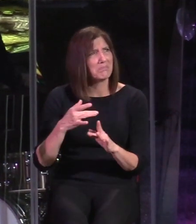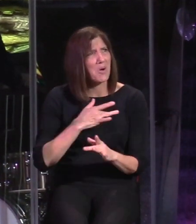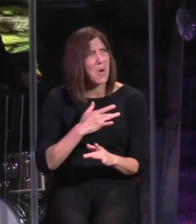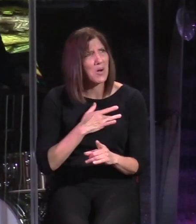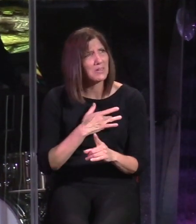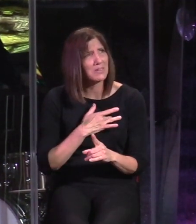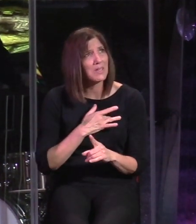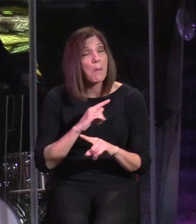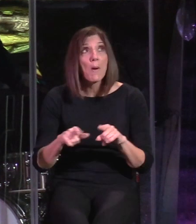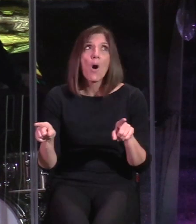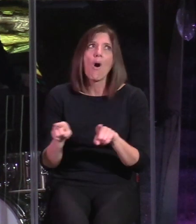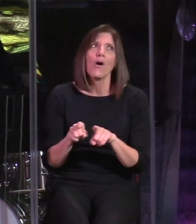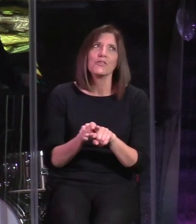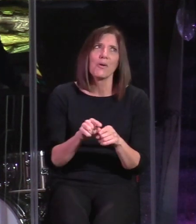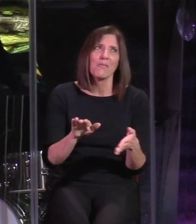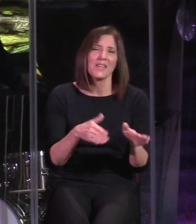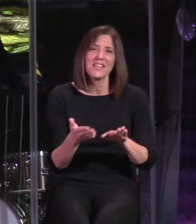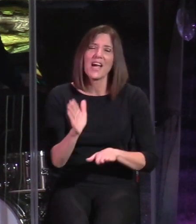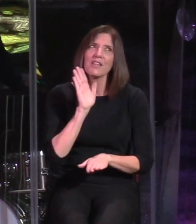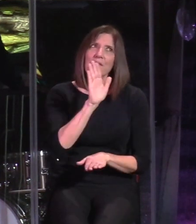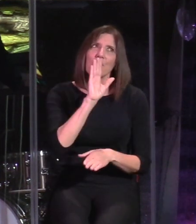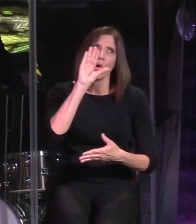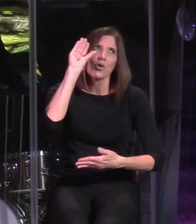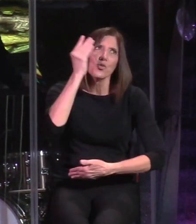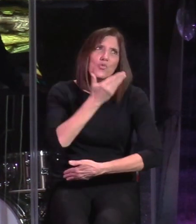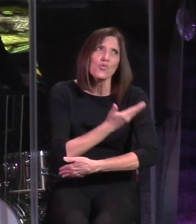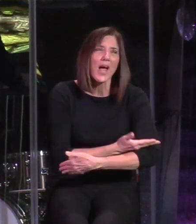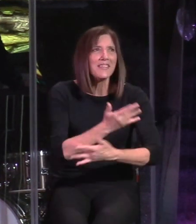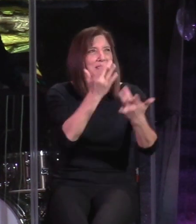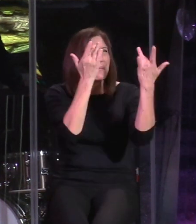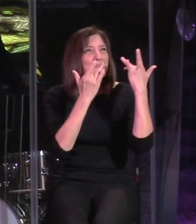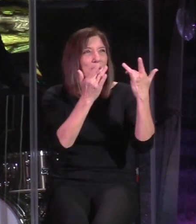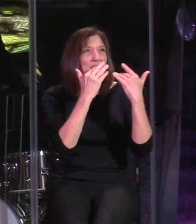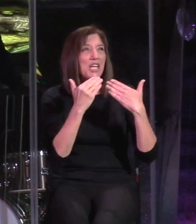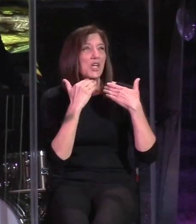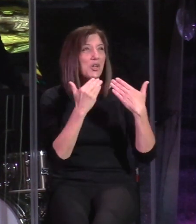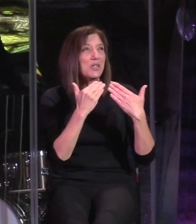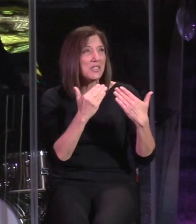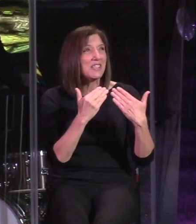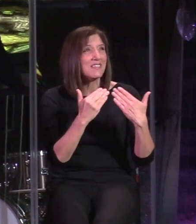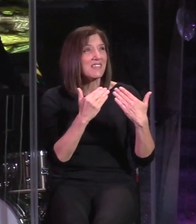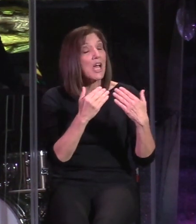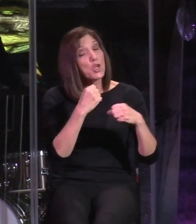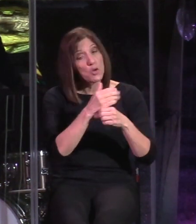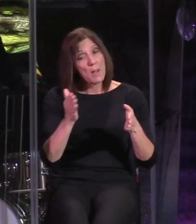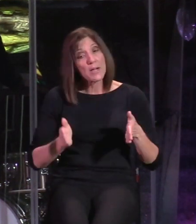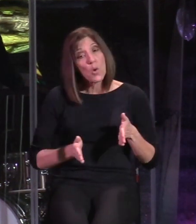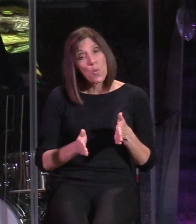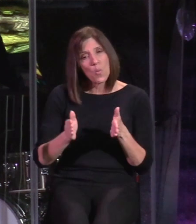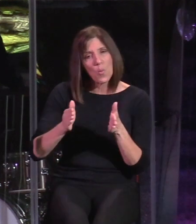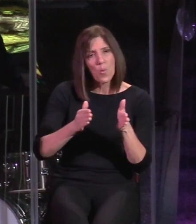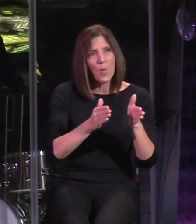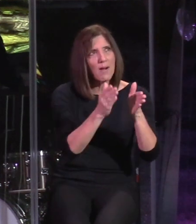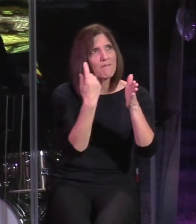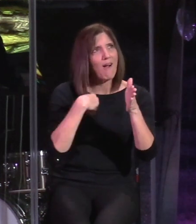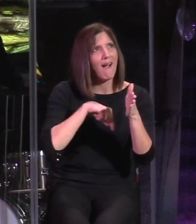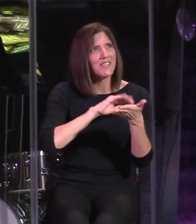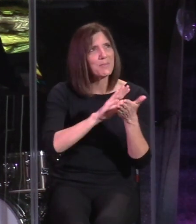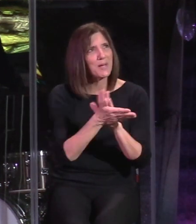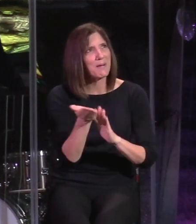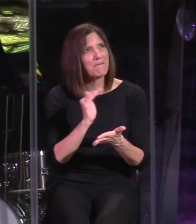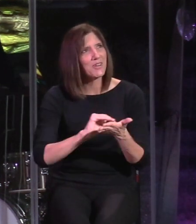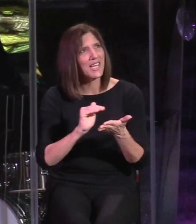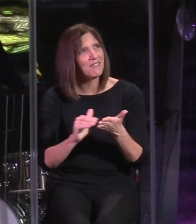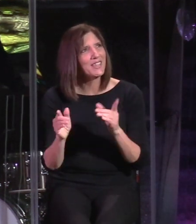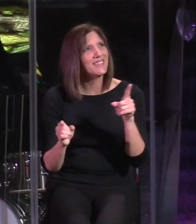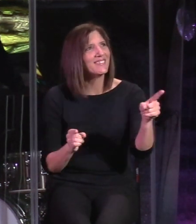of your grace and mercy and goodness, that you would make a way for sinners like us to be forgiven and